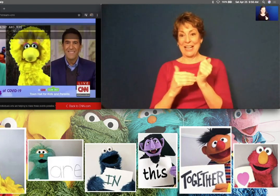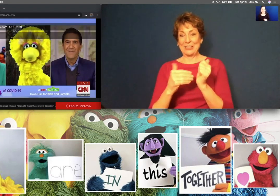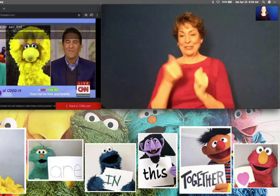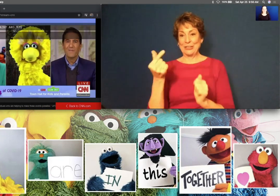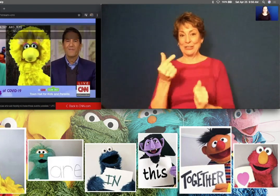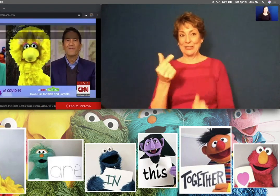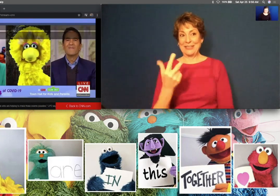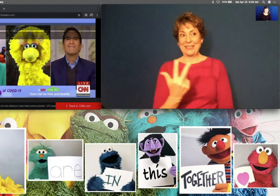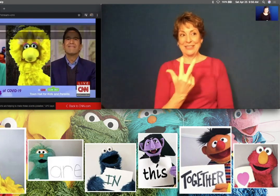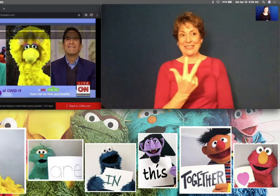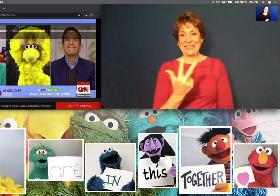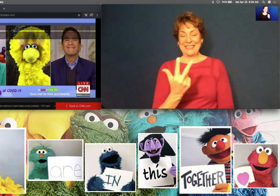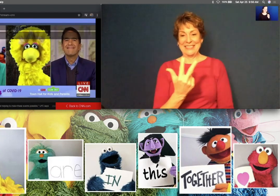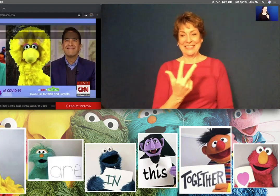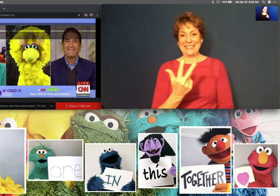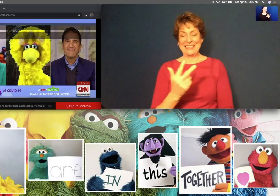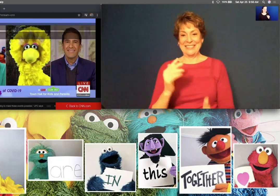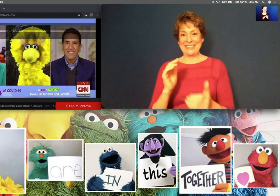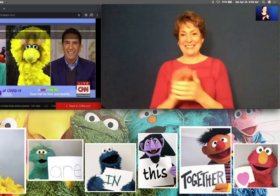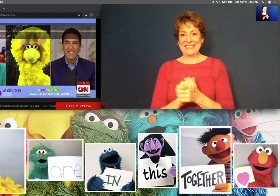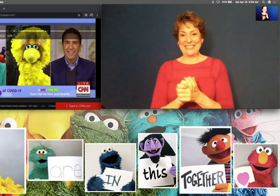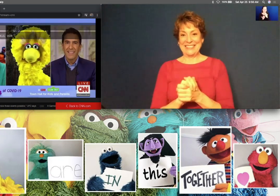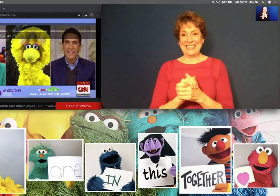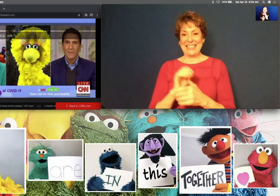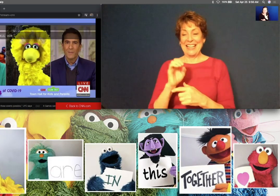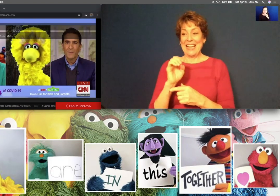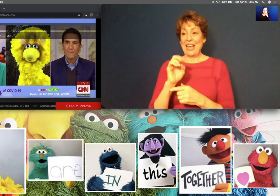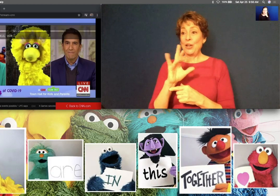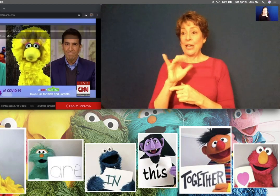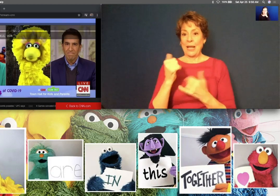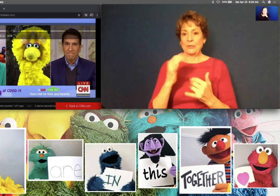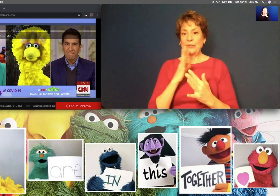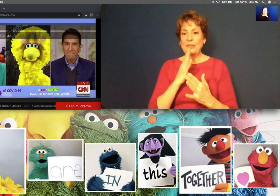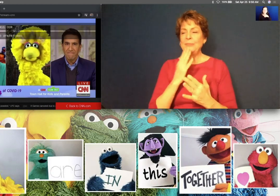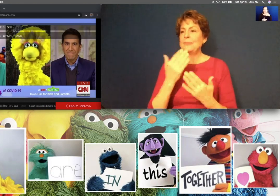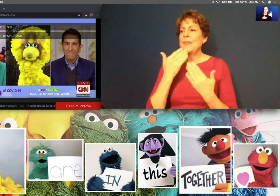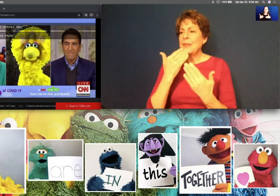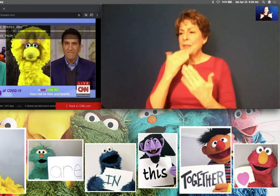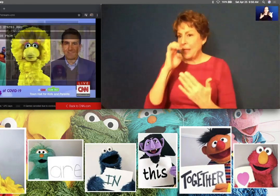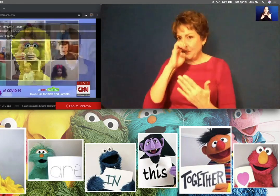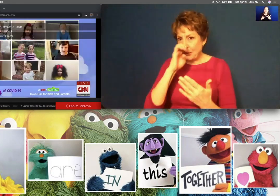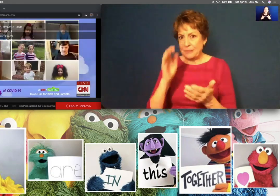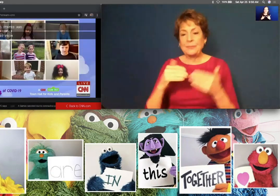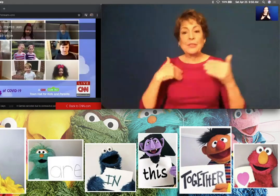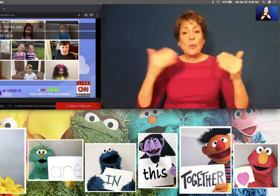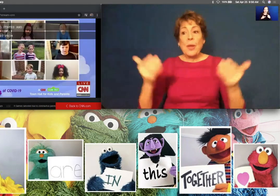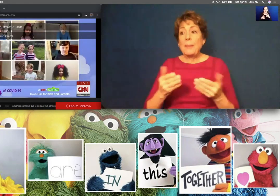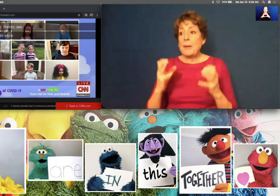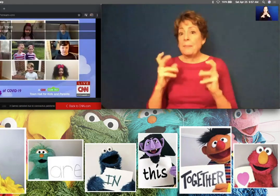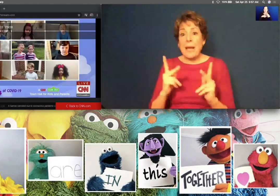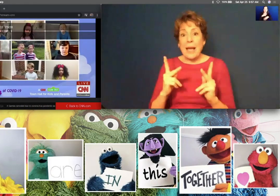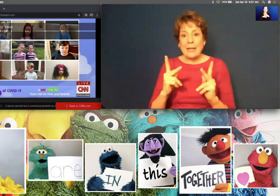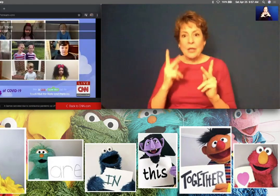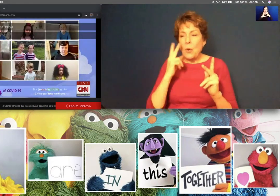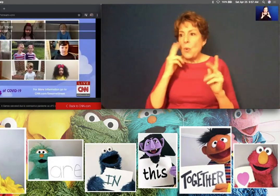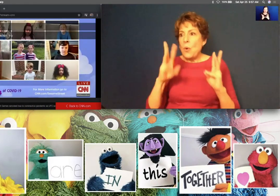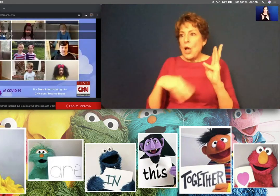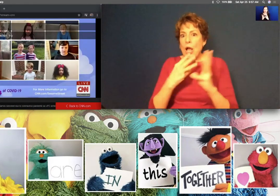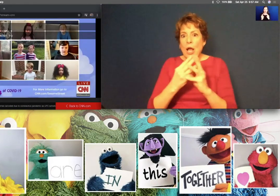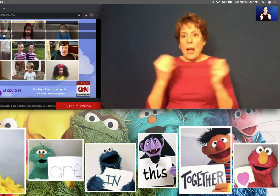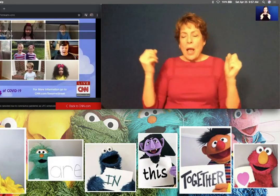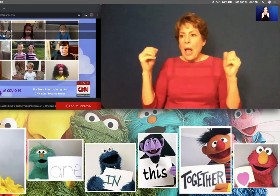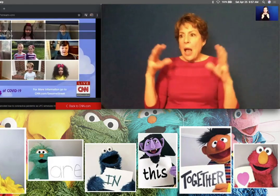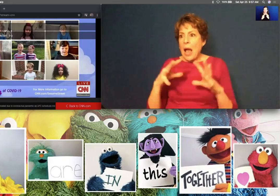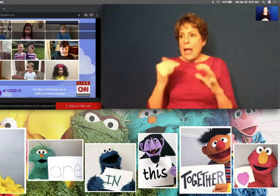Thanks, Elmo, and welcome back to all our friends in the United States and our friends joining us from around the world. We want to take a moment to thank all of you. You